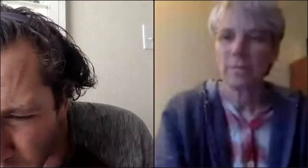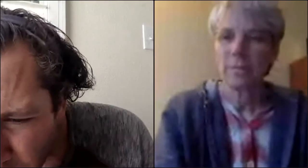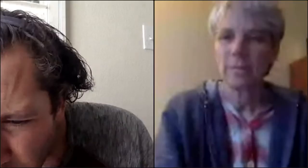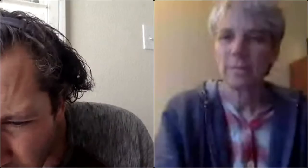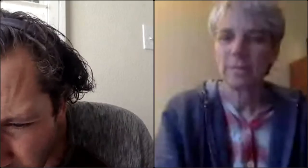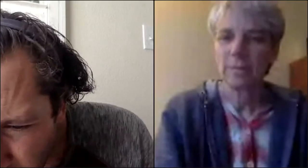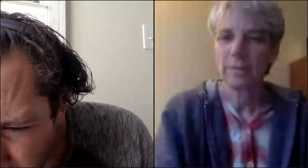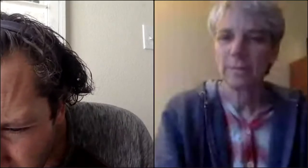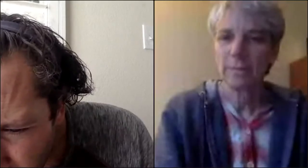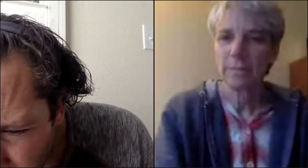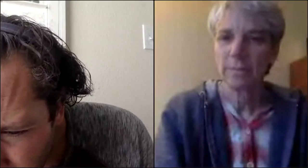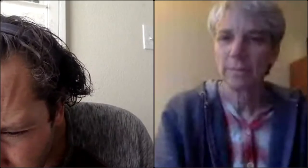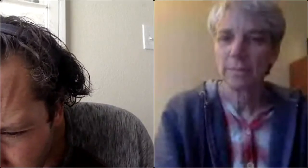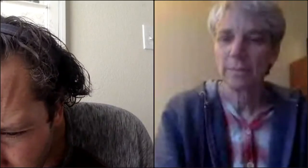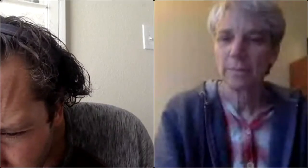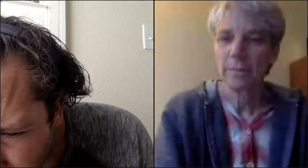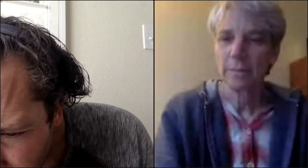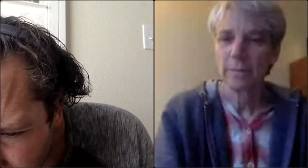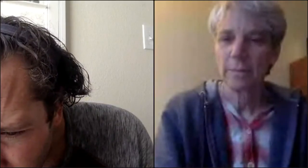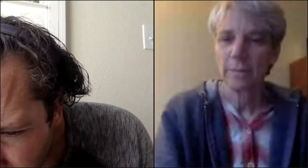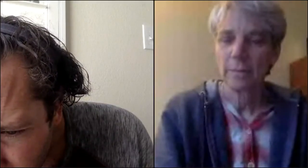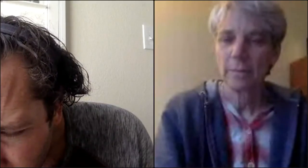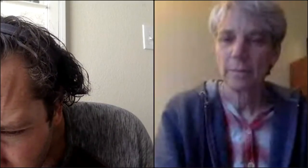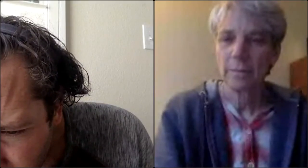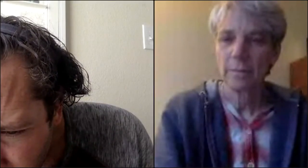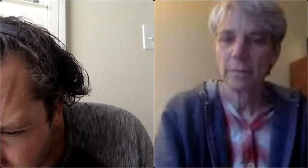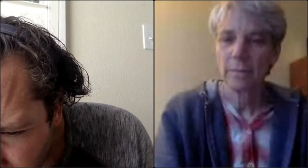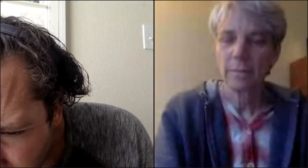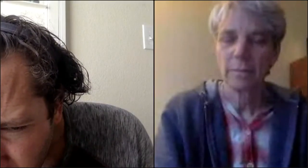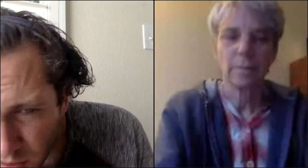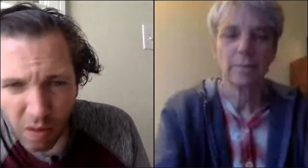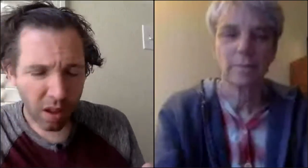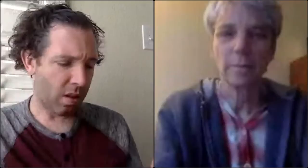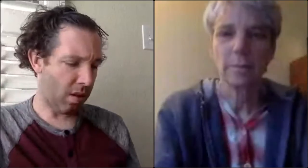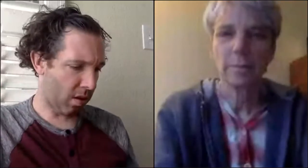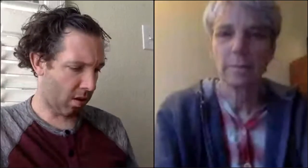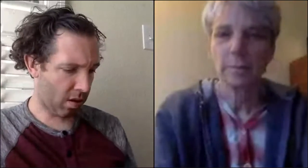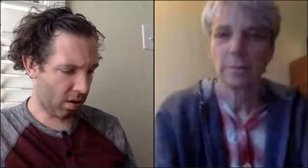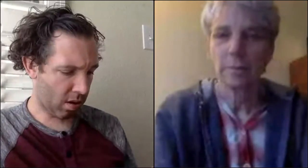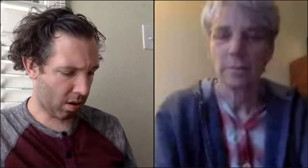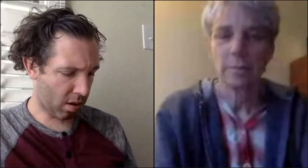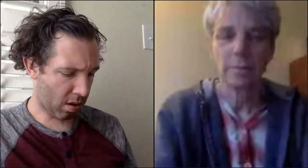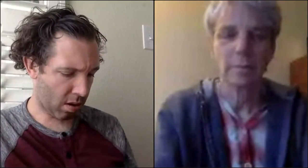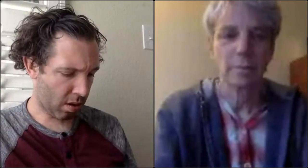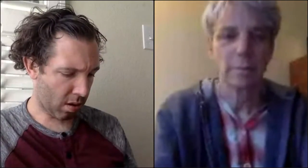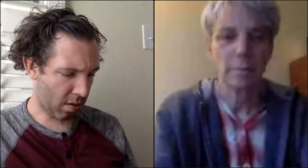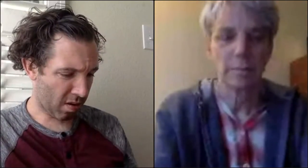pretend you're. Yeah, they're in the registered list, but they're not in the live list. So that means